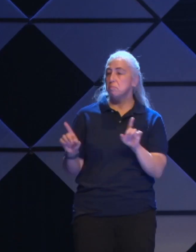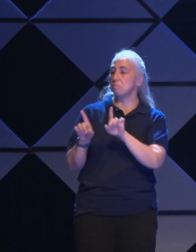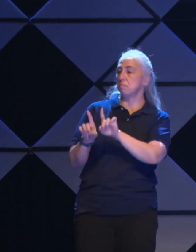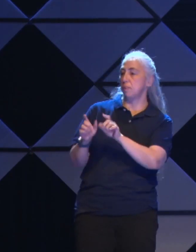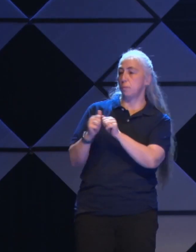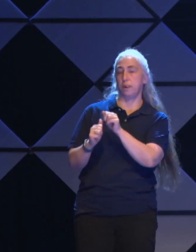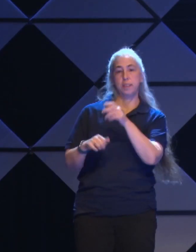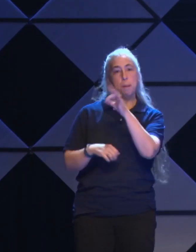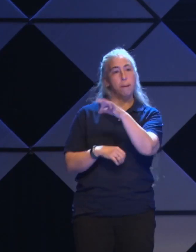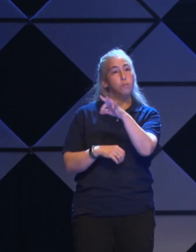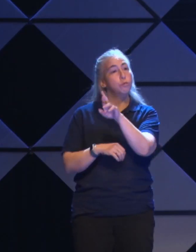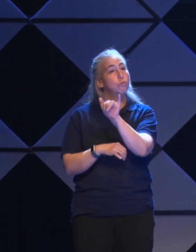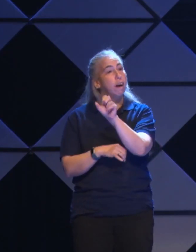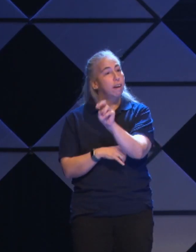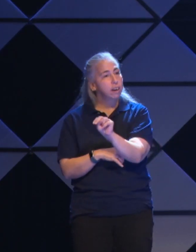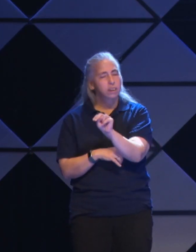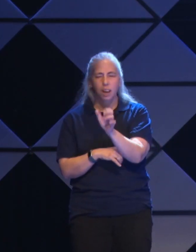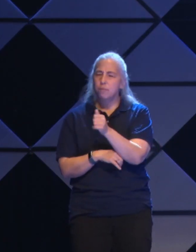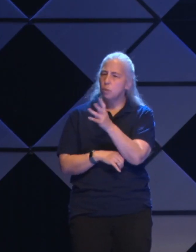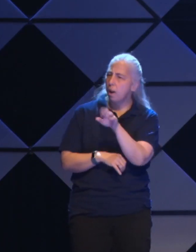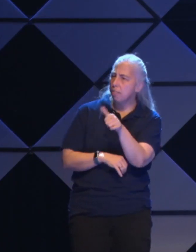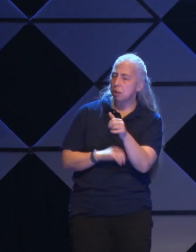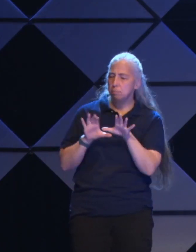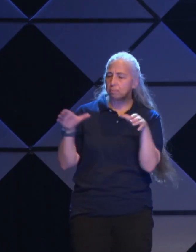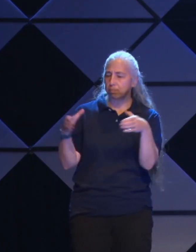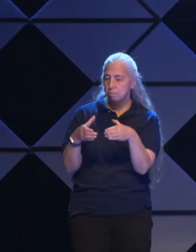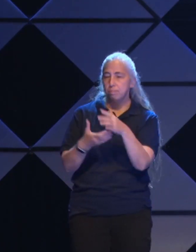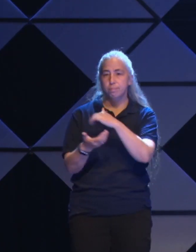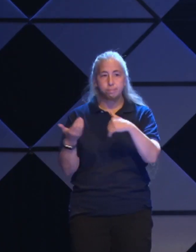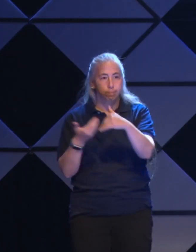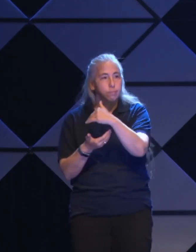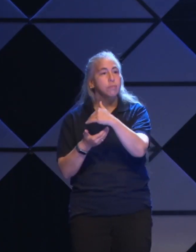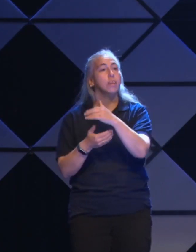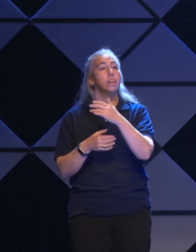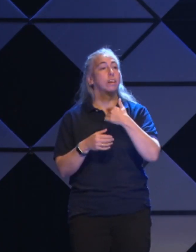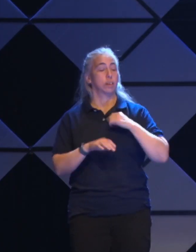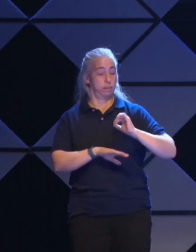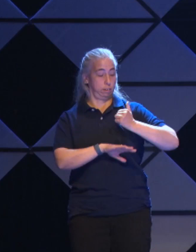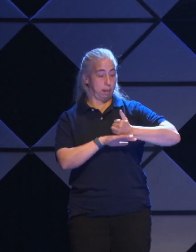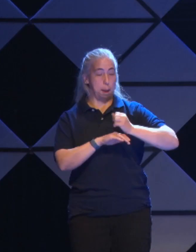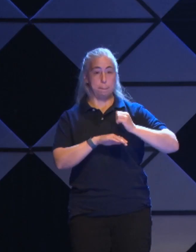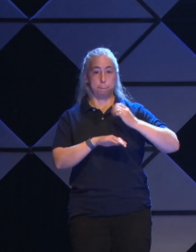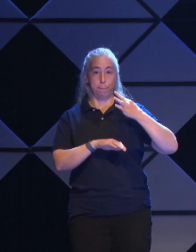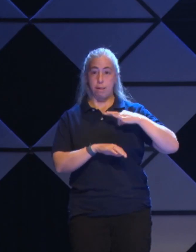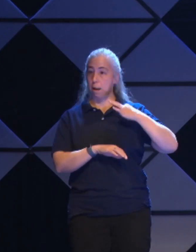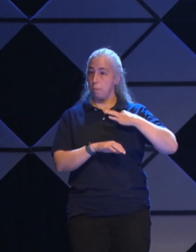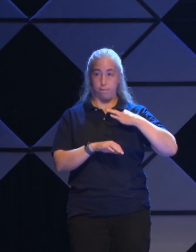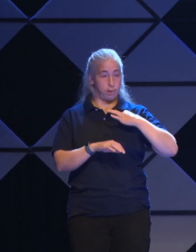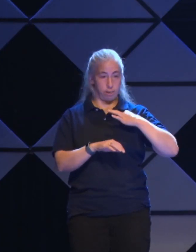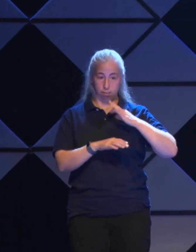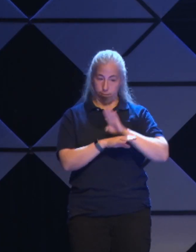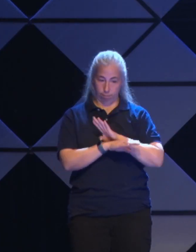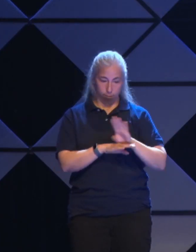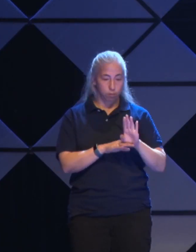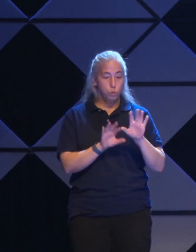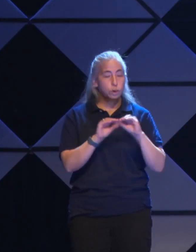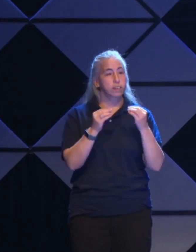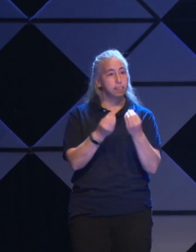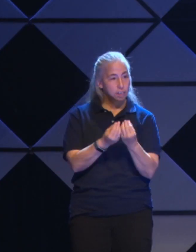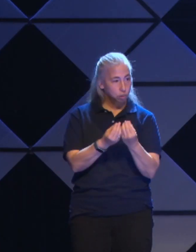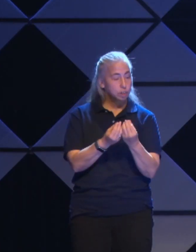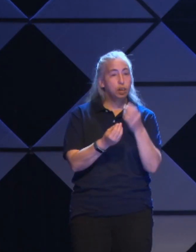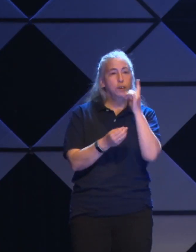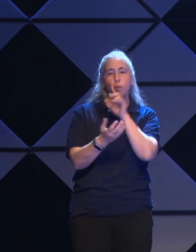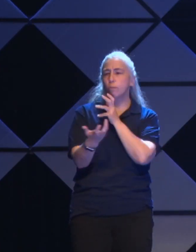more people, we start a nonprofit organization that is called Value Plus, with the desire to really